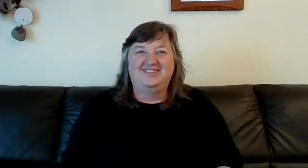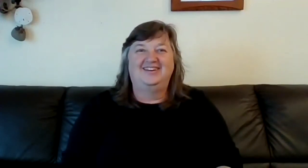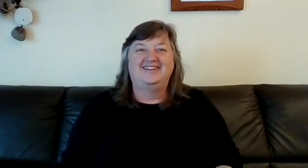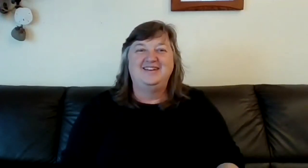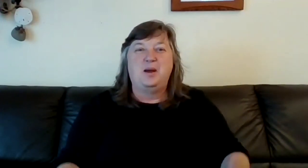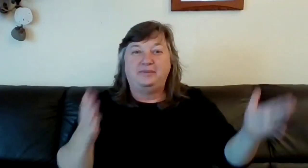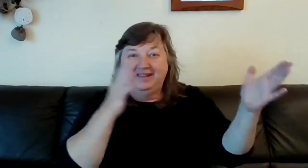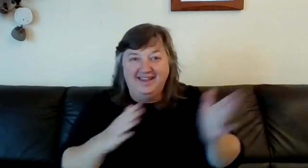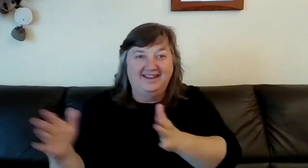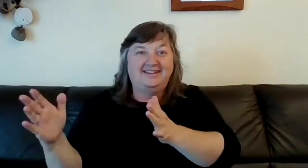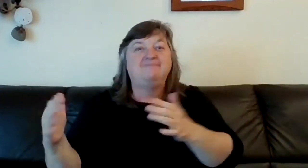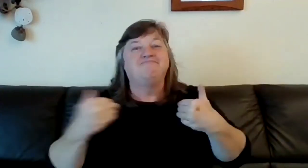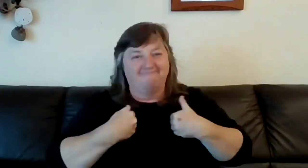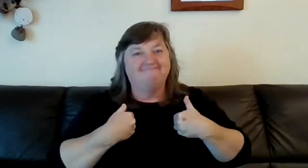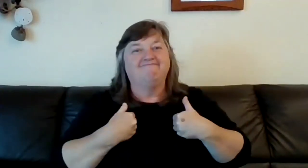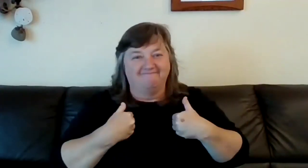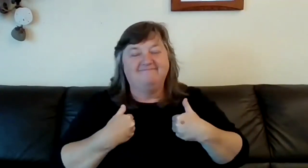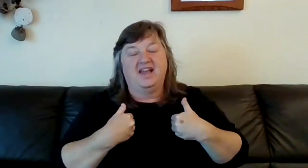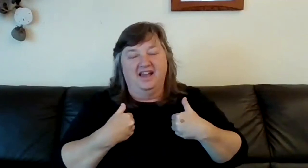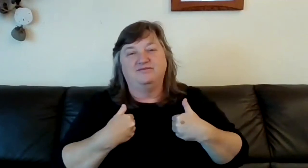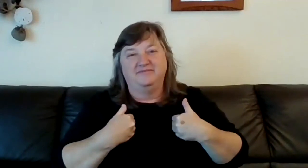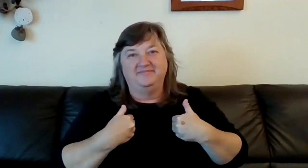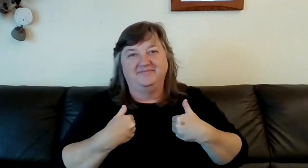So plan, I have.